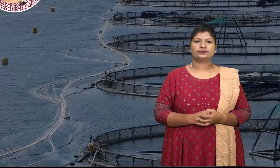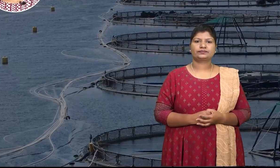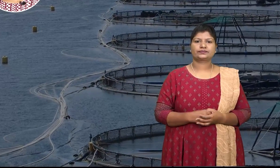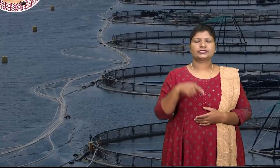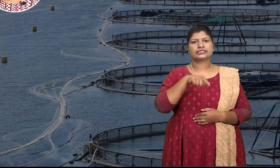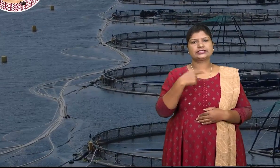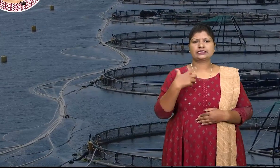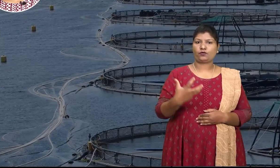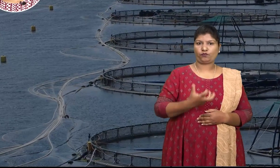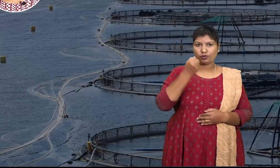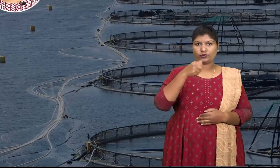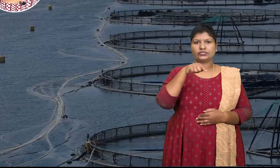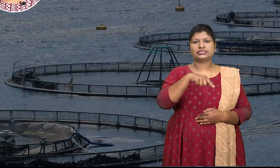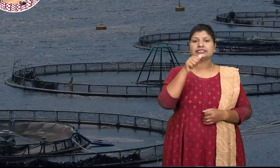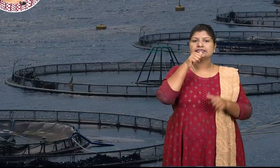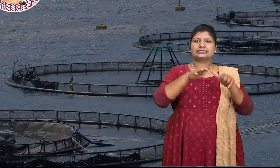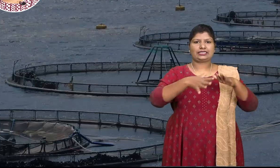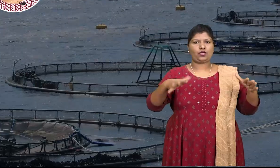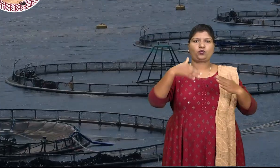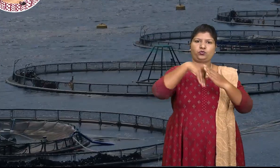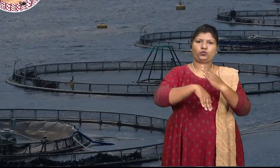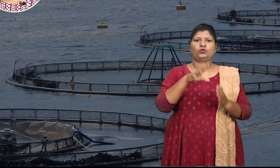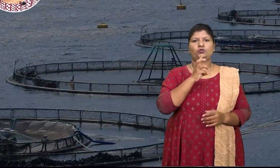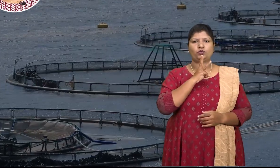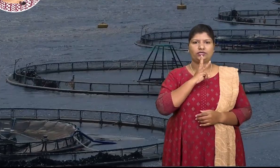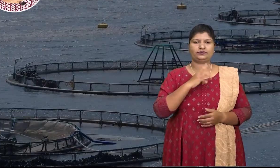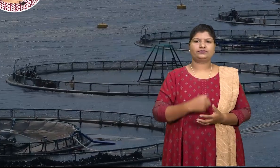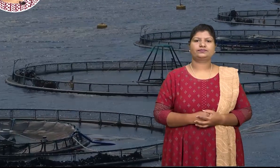are also found in seawater.